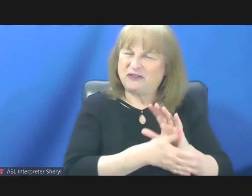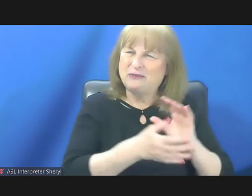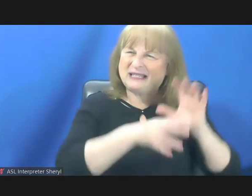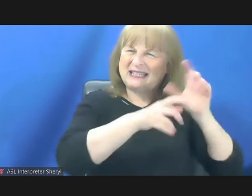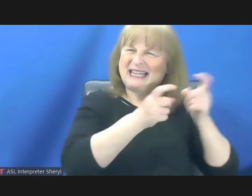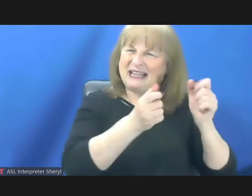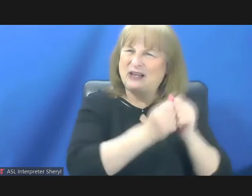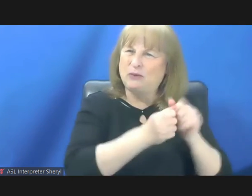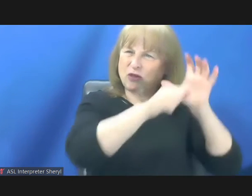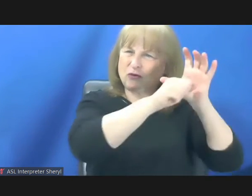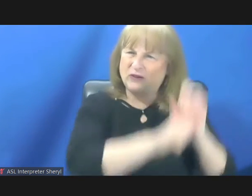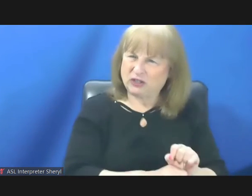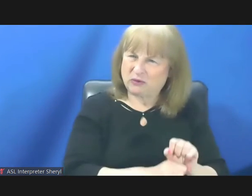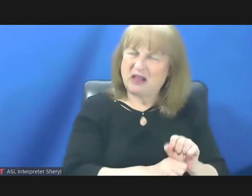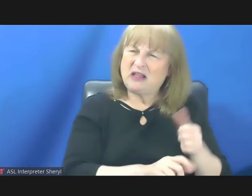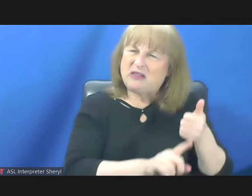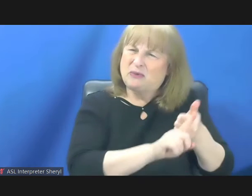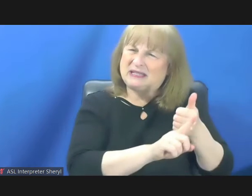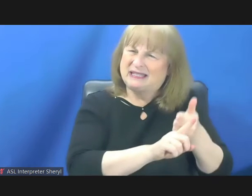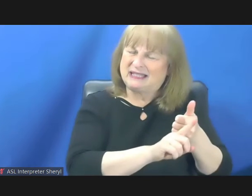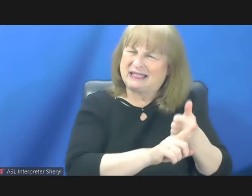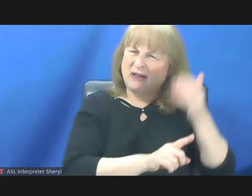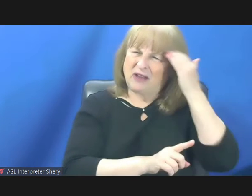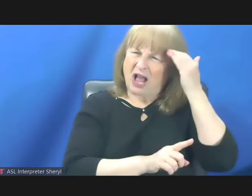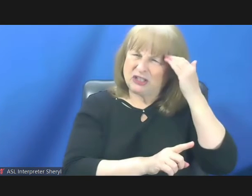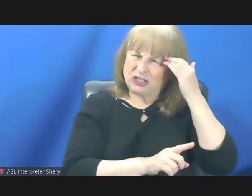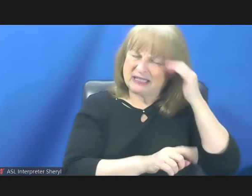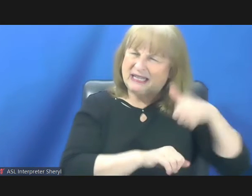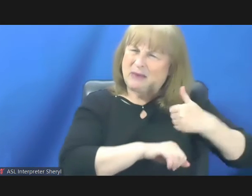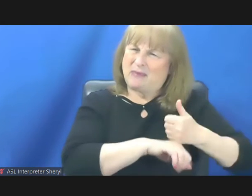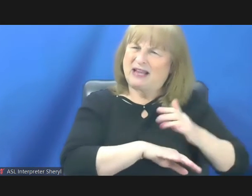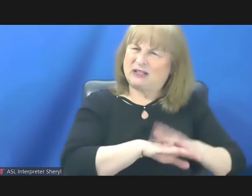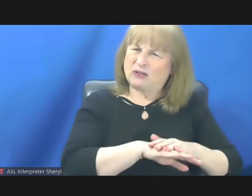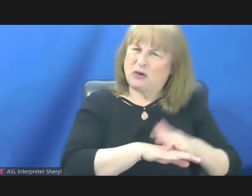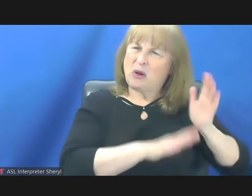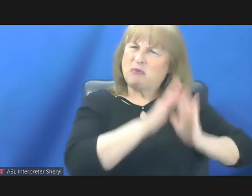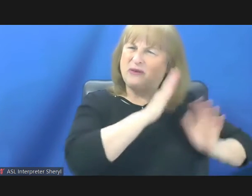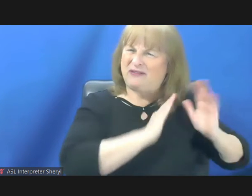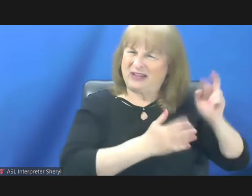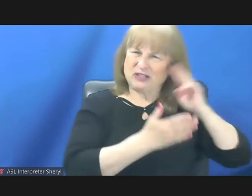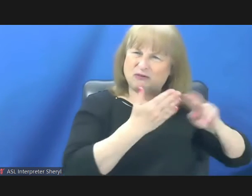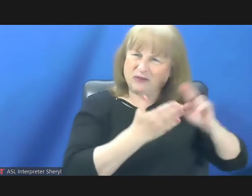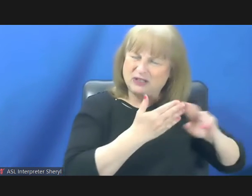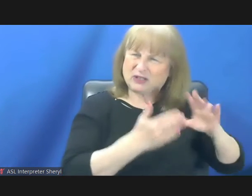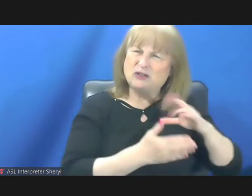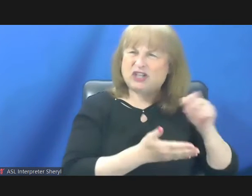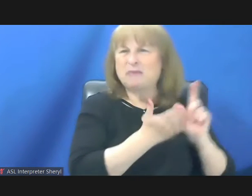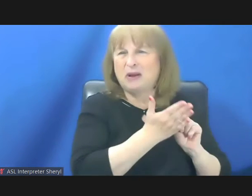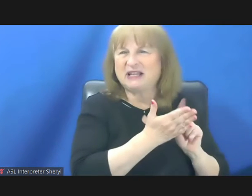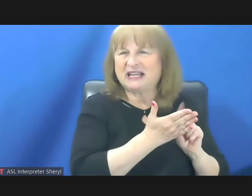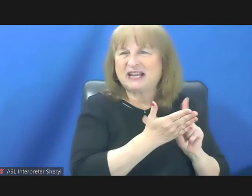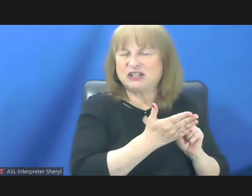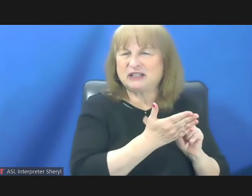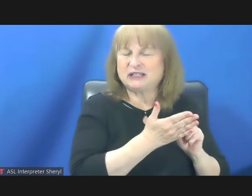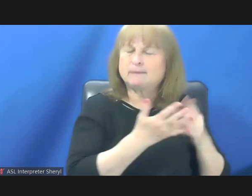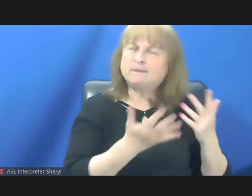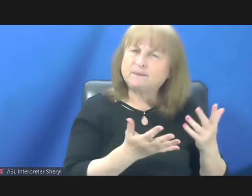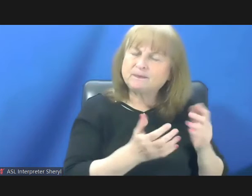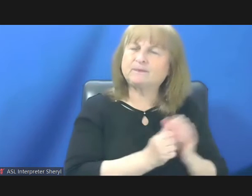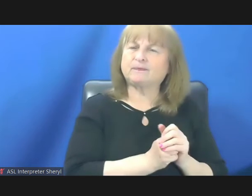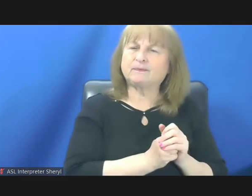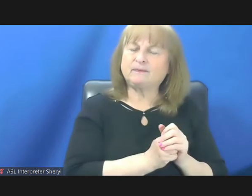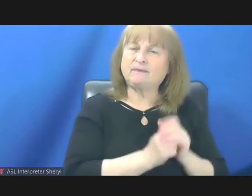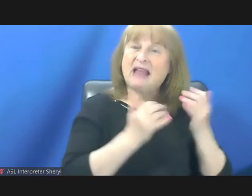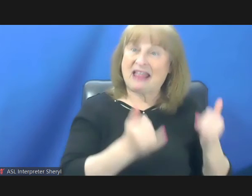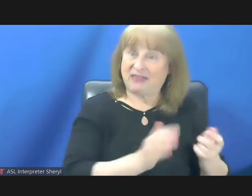were very self-consciously based on previous research and publications. Now, at